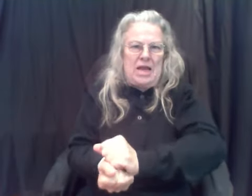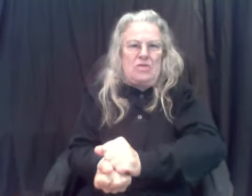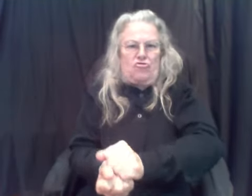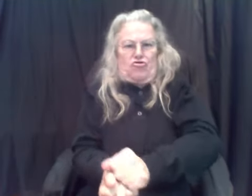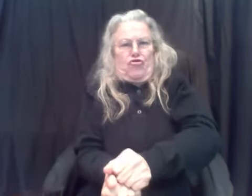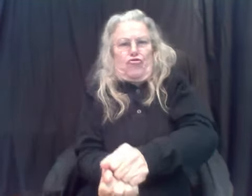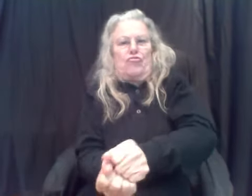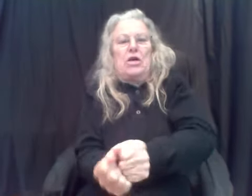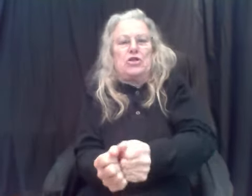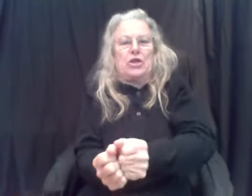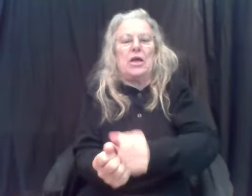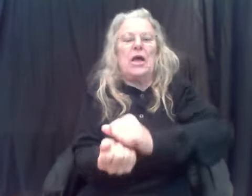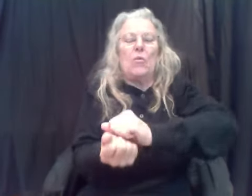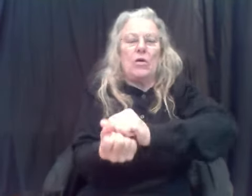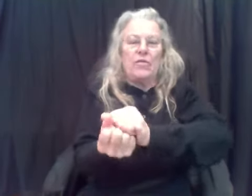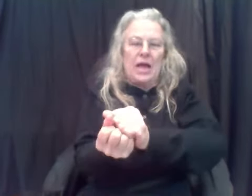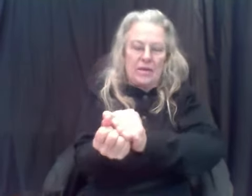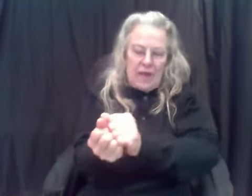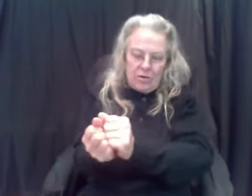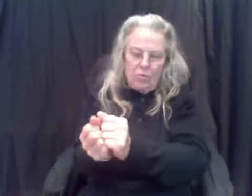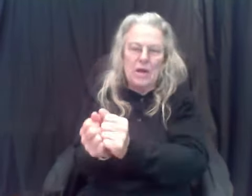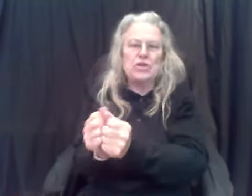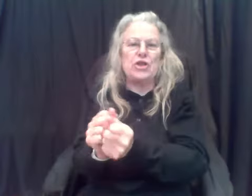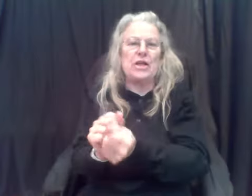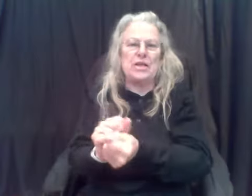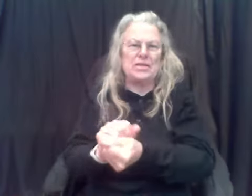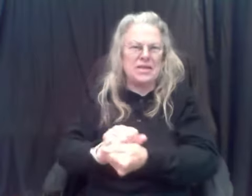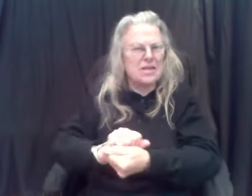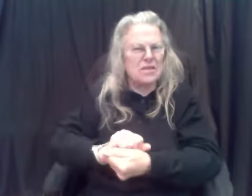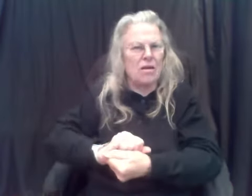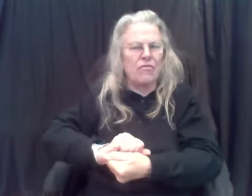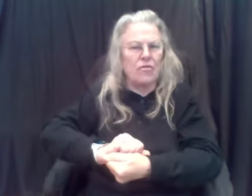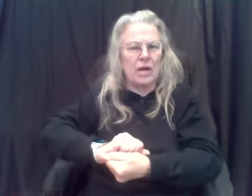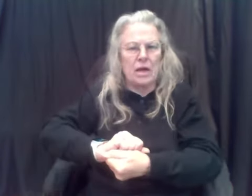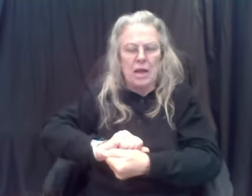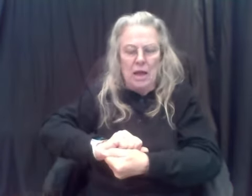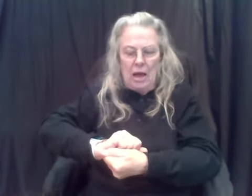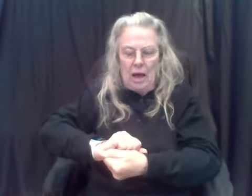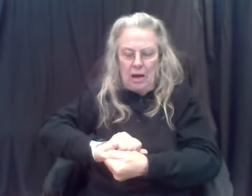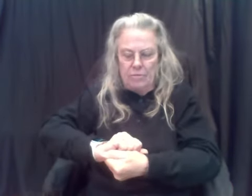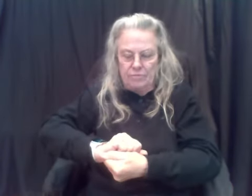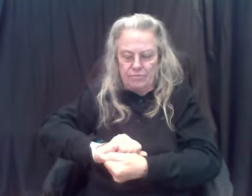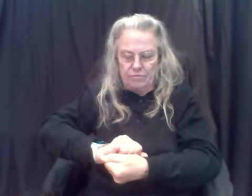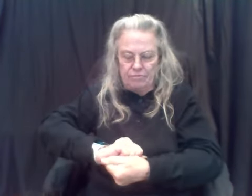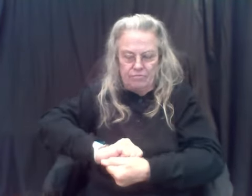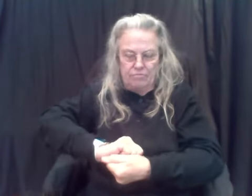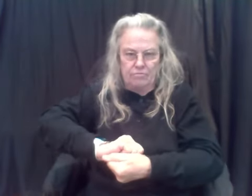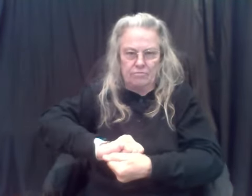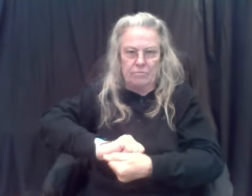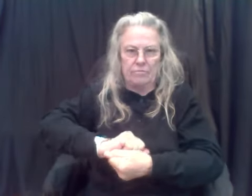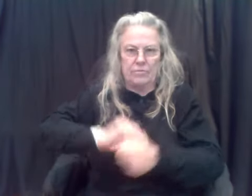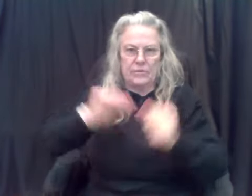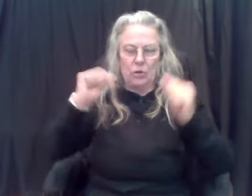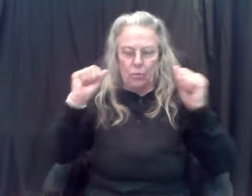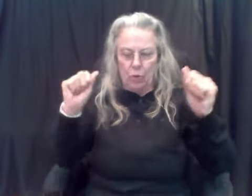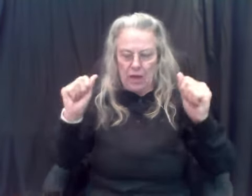crush it well that that crushing is the suffering um so both a